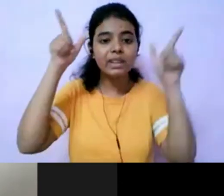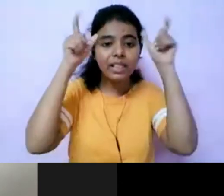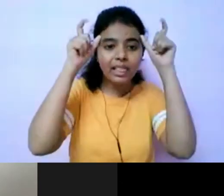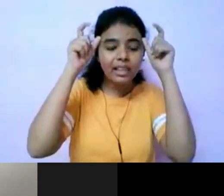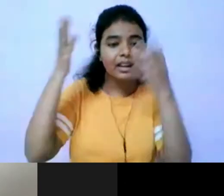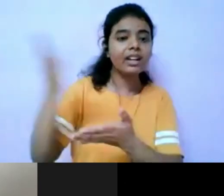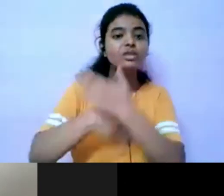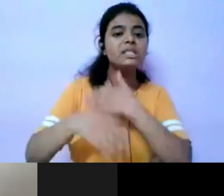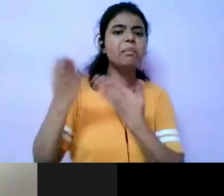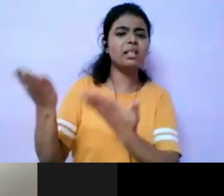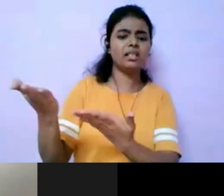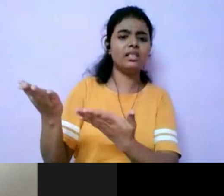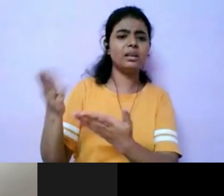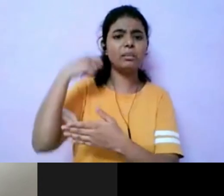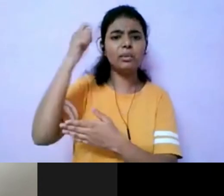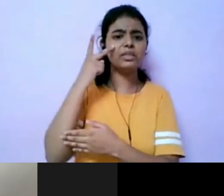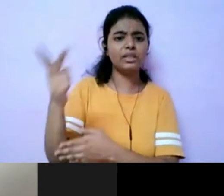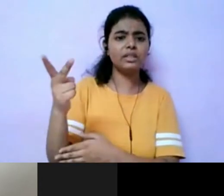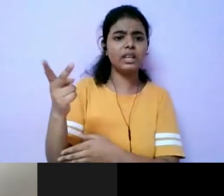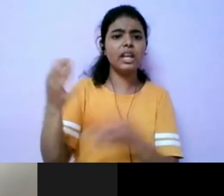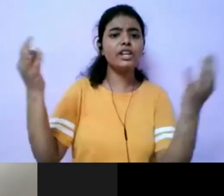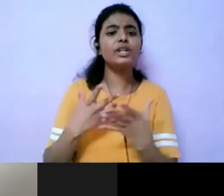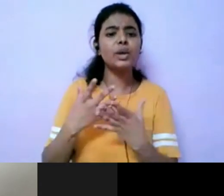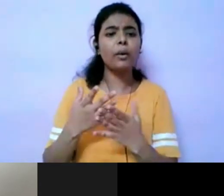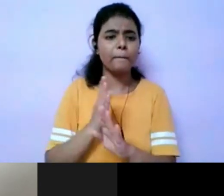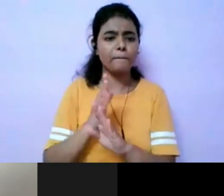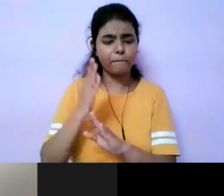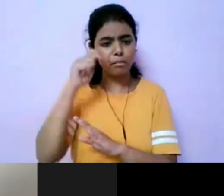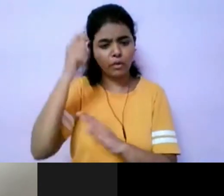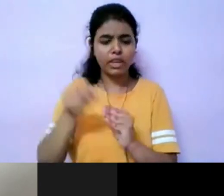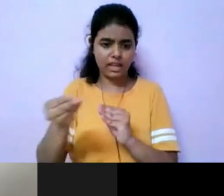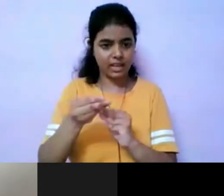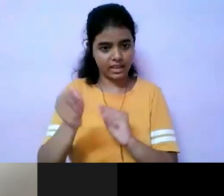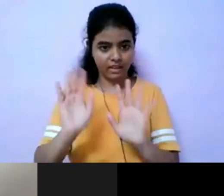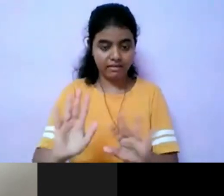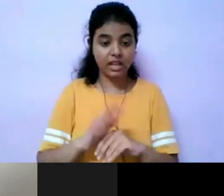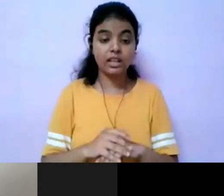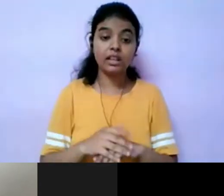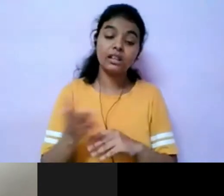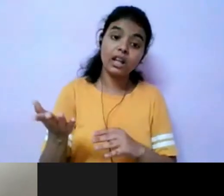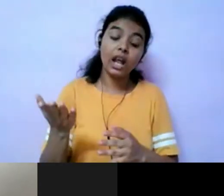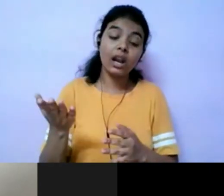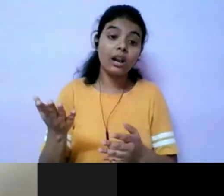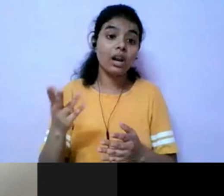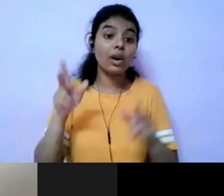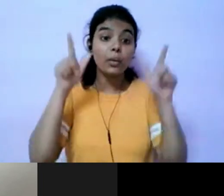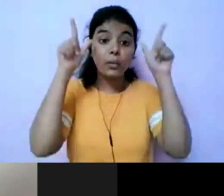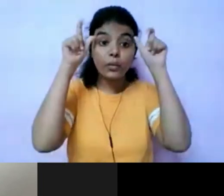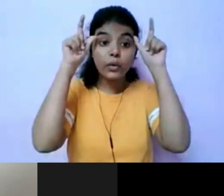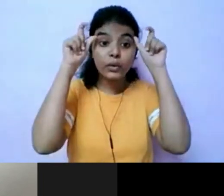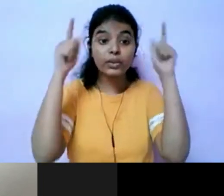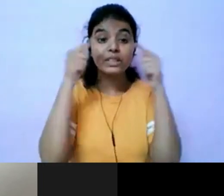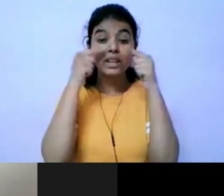You know, there's a new James Bond movie coming out soon. And apparently the villains are all disfigured,